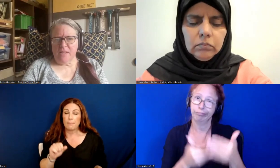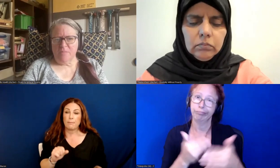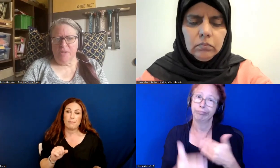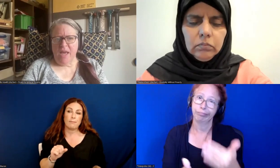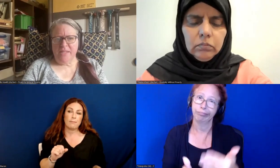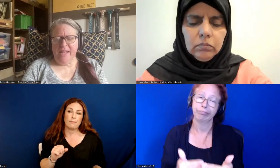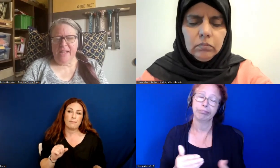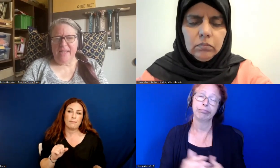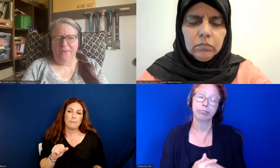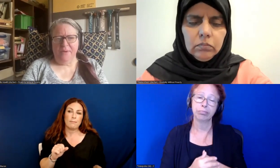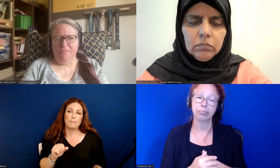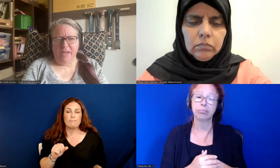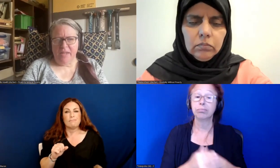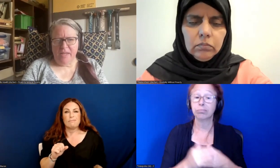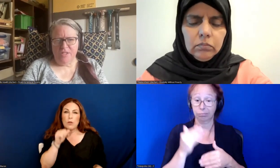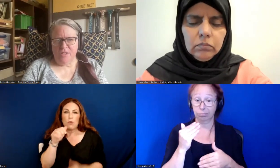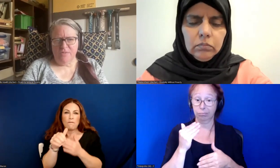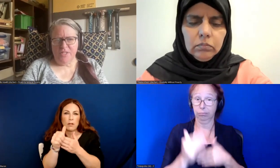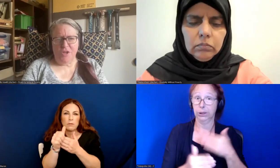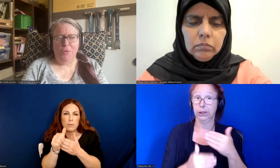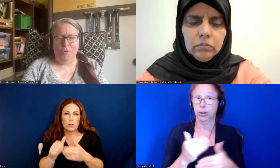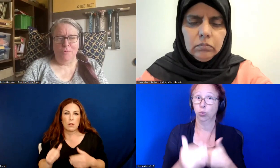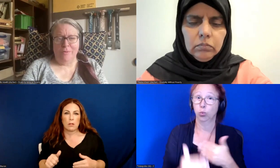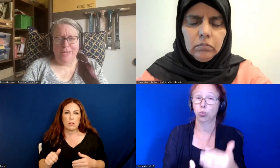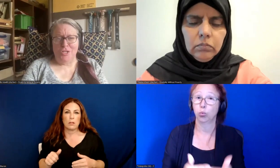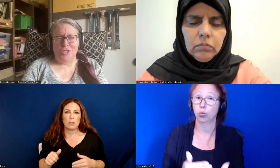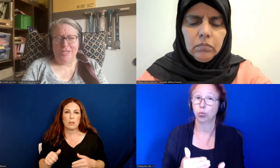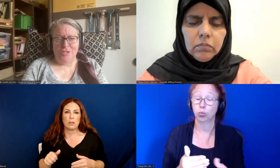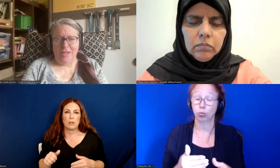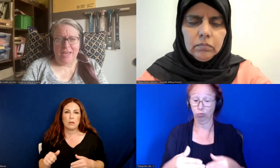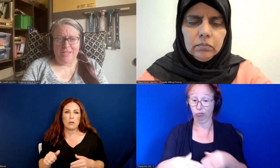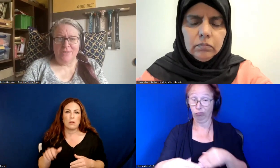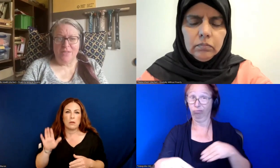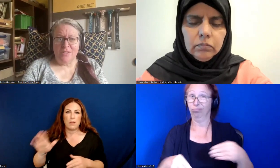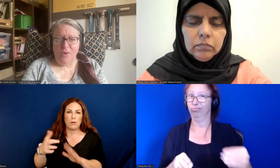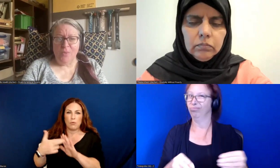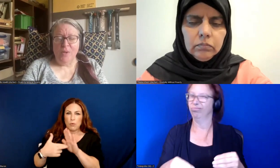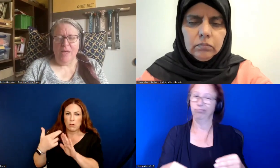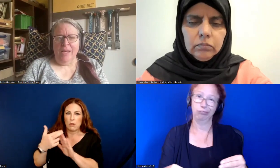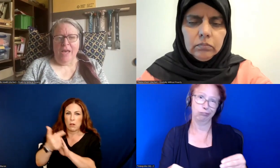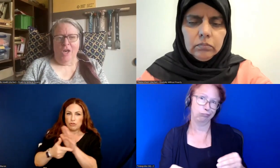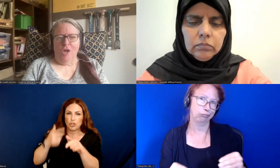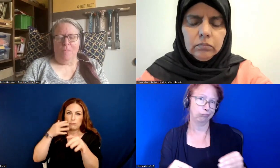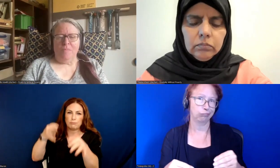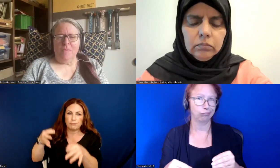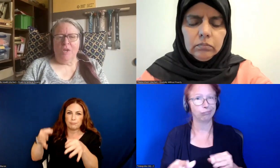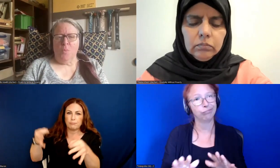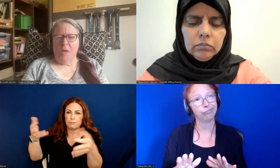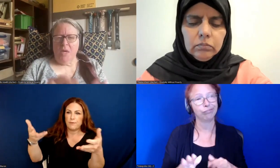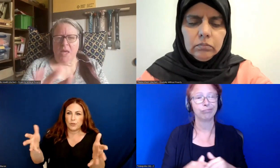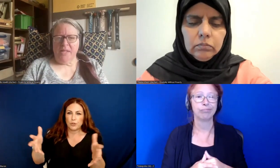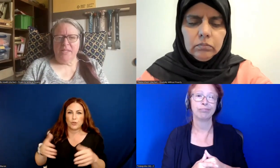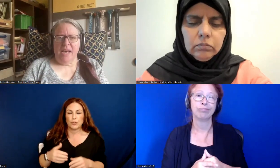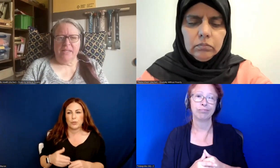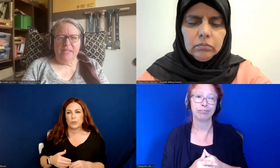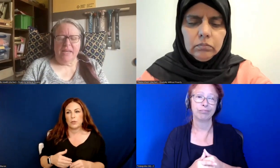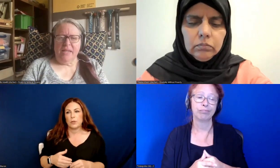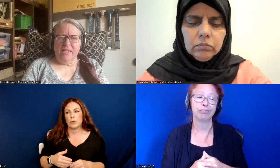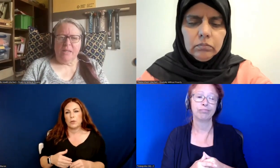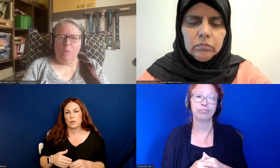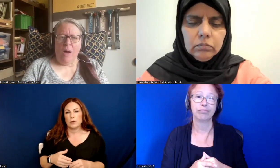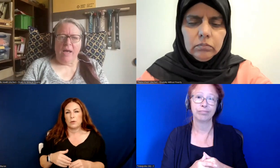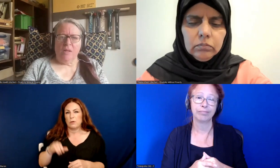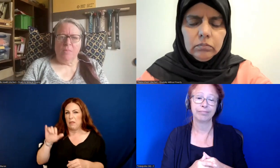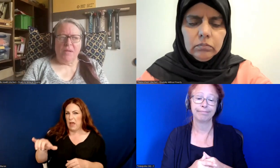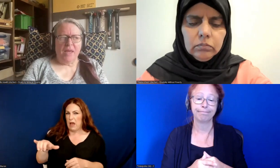particularly flexible. It's set down in regulations of its own and legislation, I guess, of its own. We can get to that